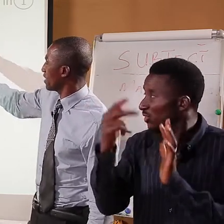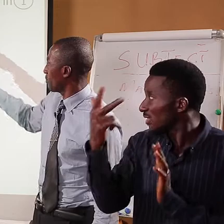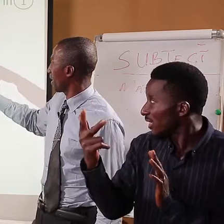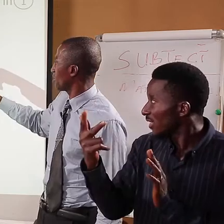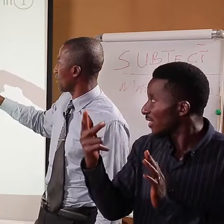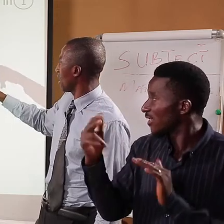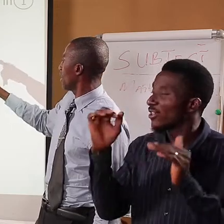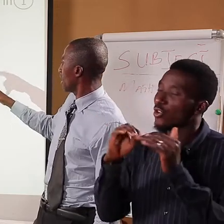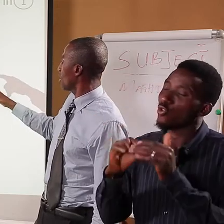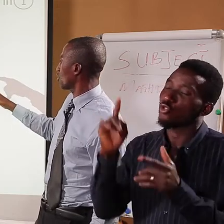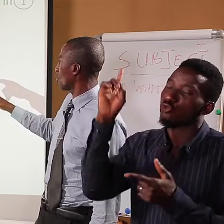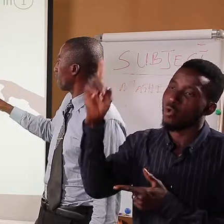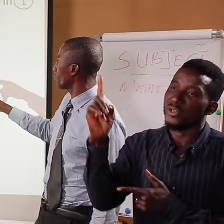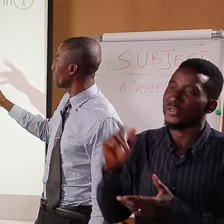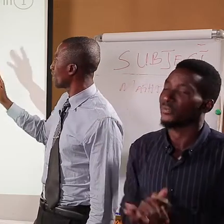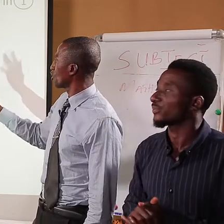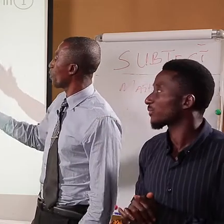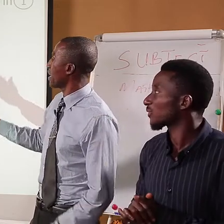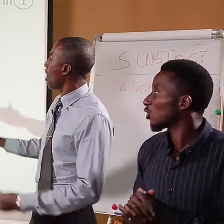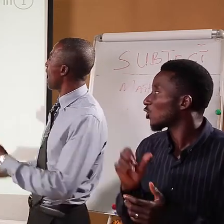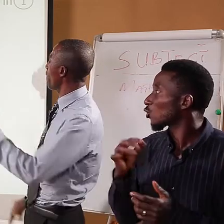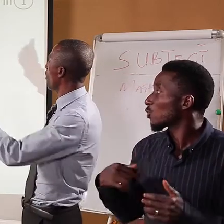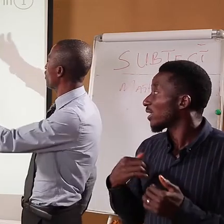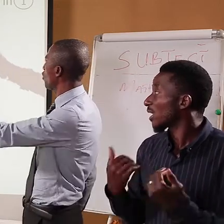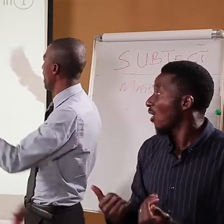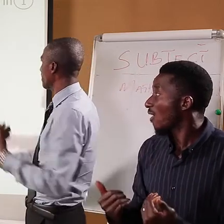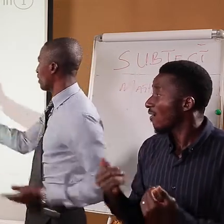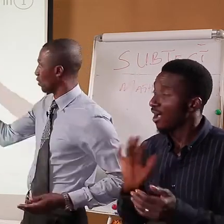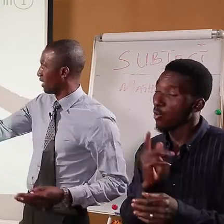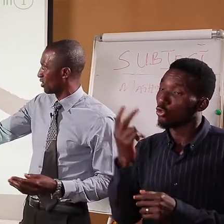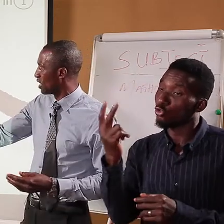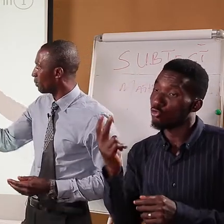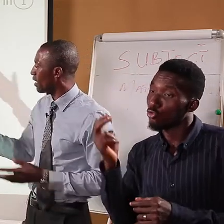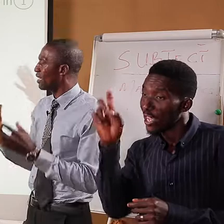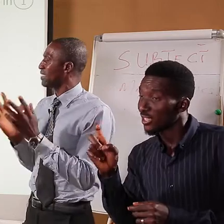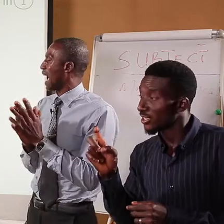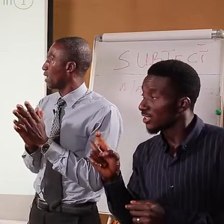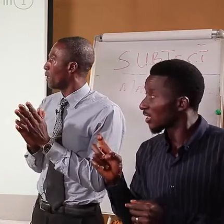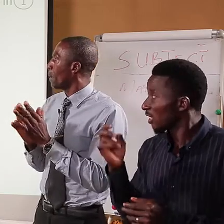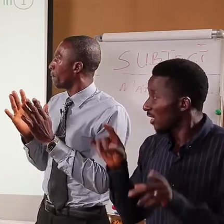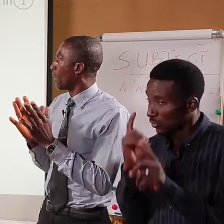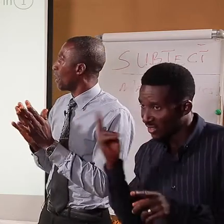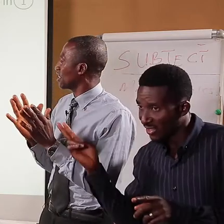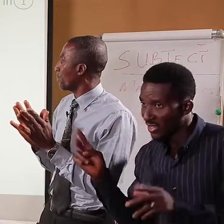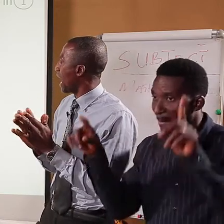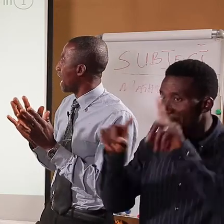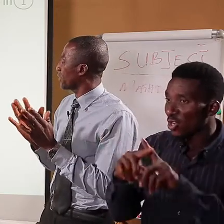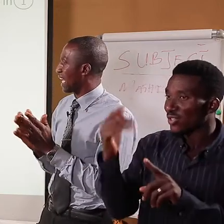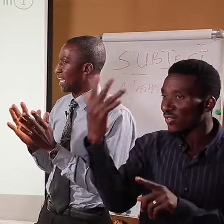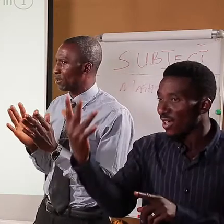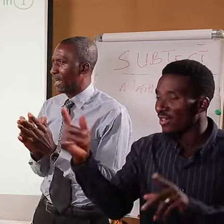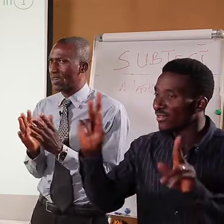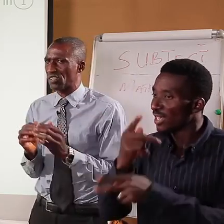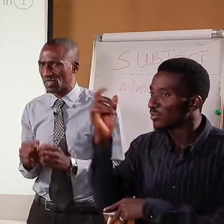y, which is minus 3, equals to 1. So we now have our 2x, as you can see. Then, plus